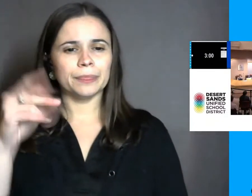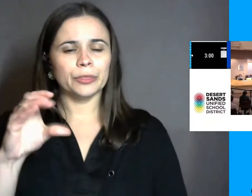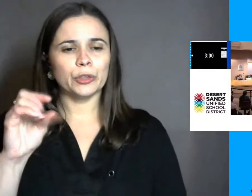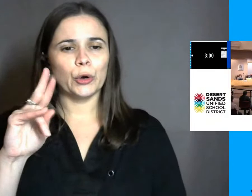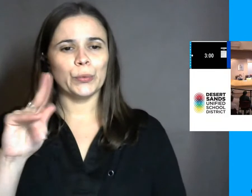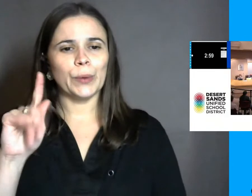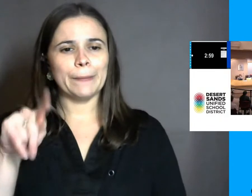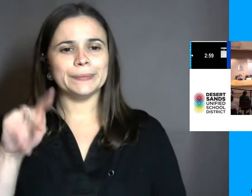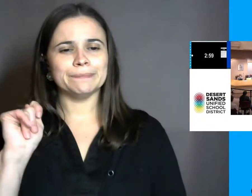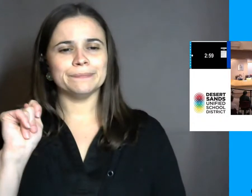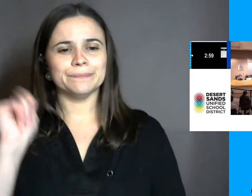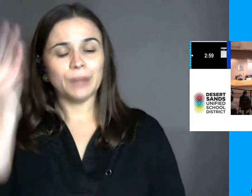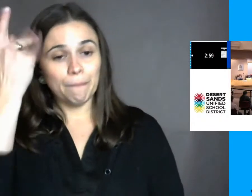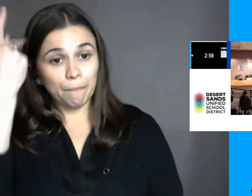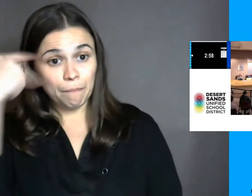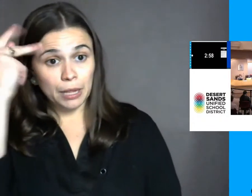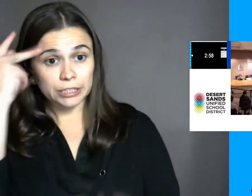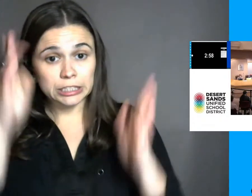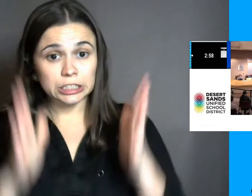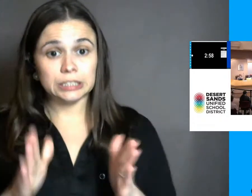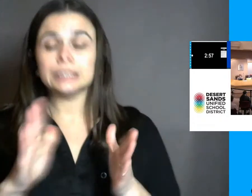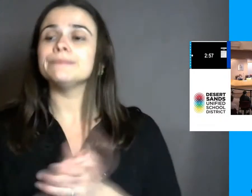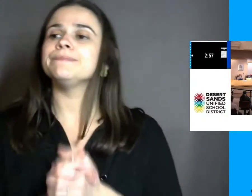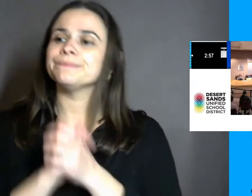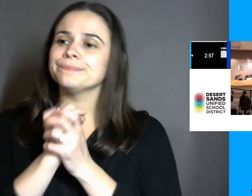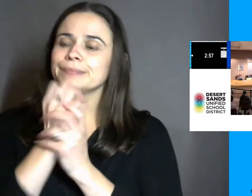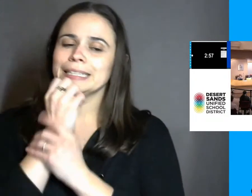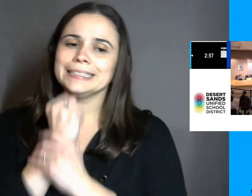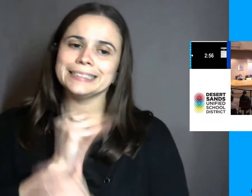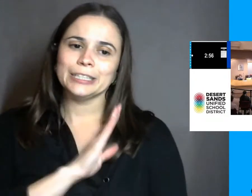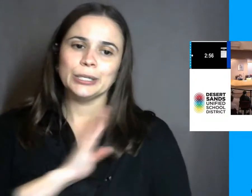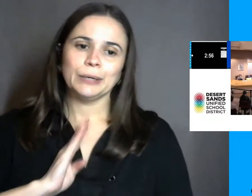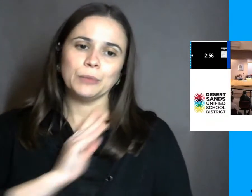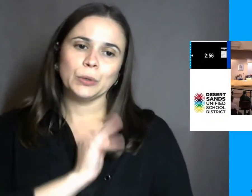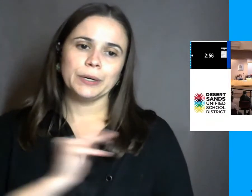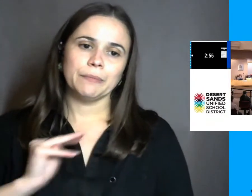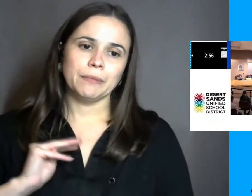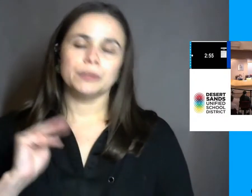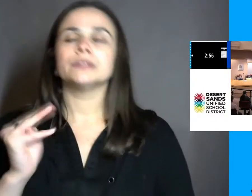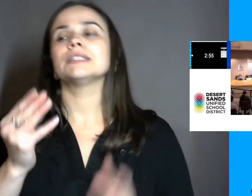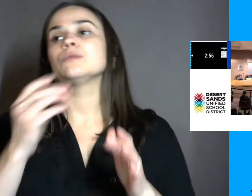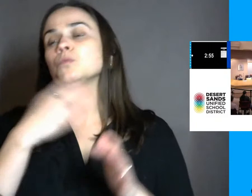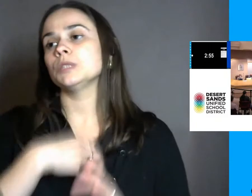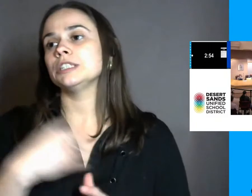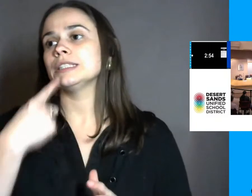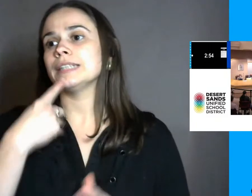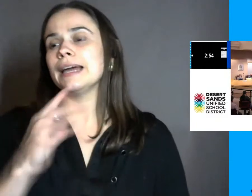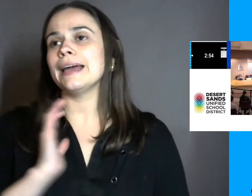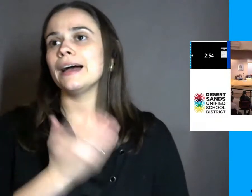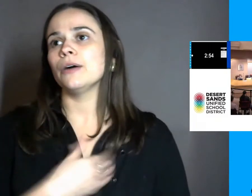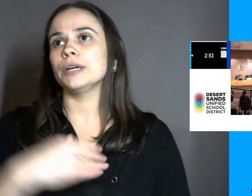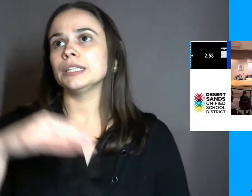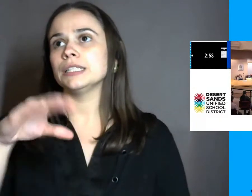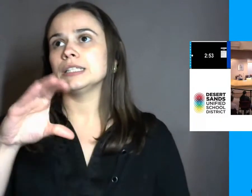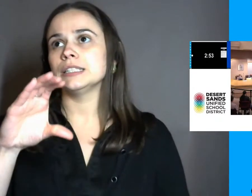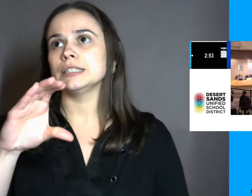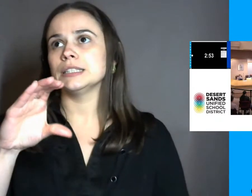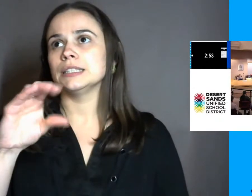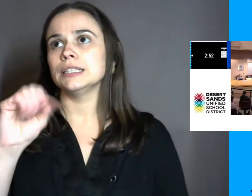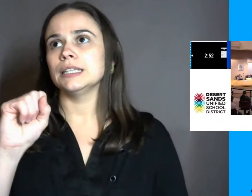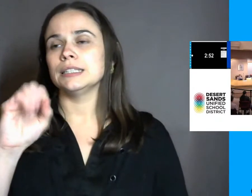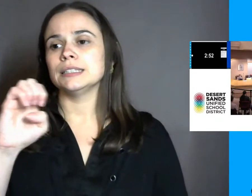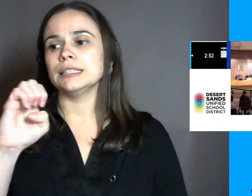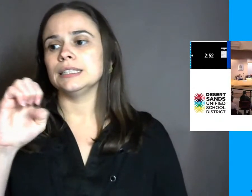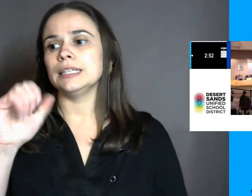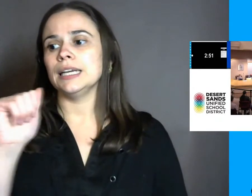Dear board members, I'd like to say that what our CSEA negotiation team is requesting is